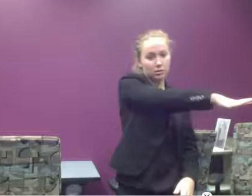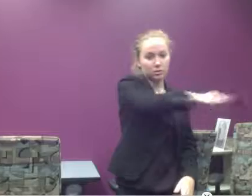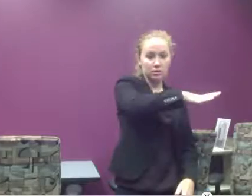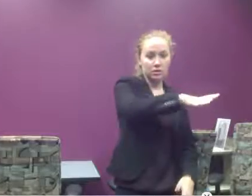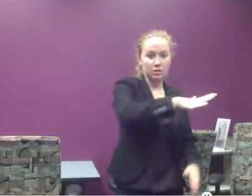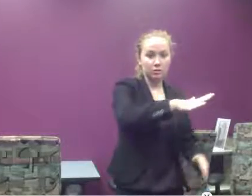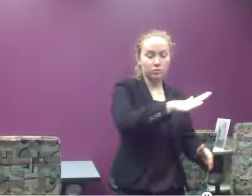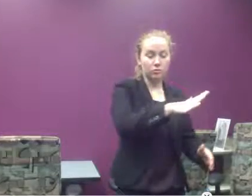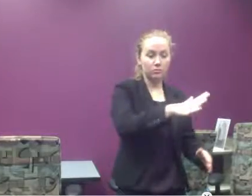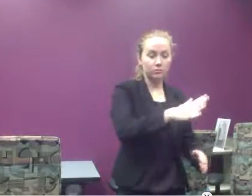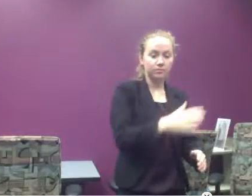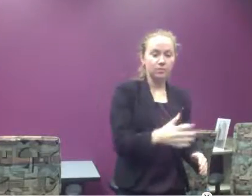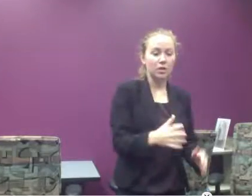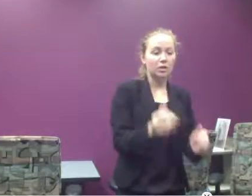desert-like environment.